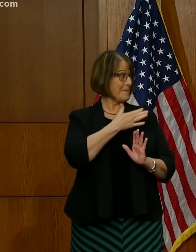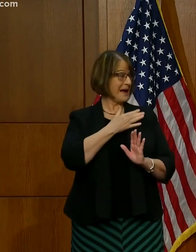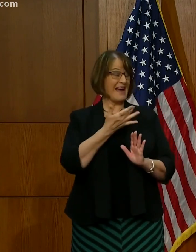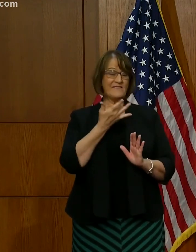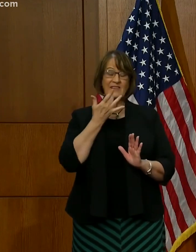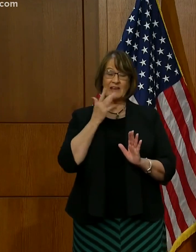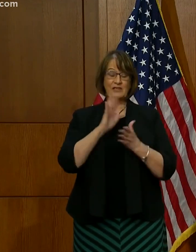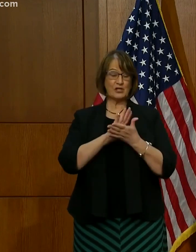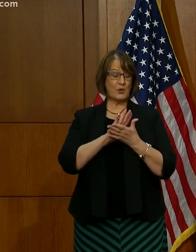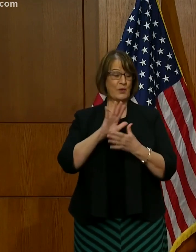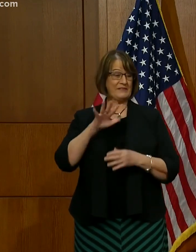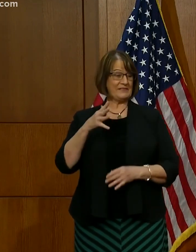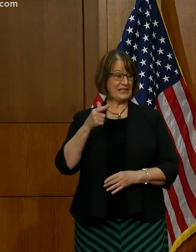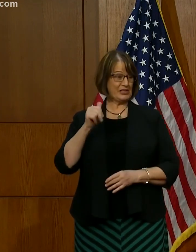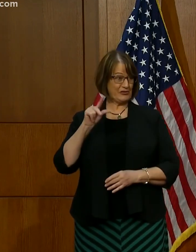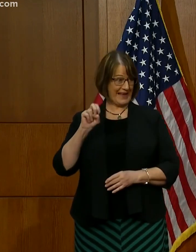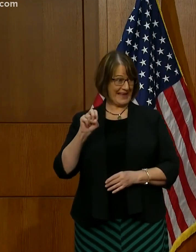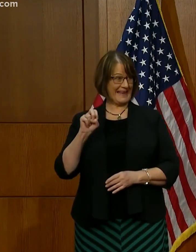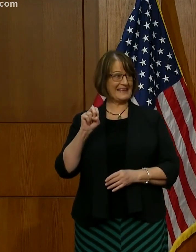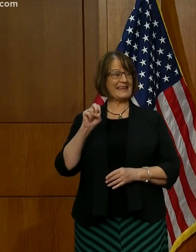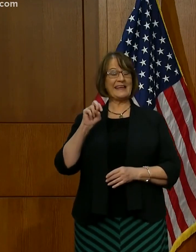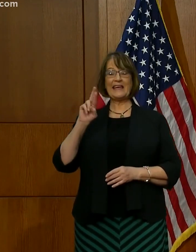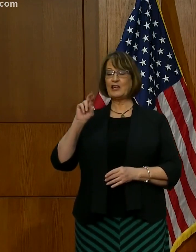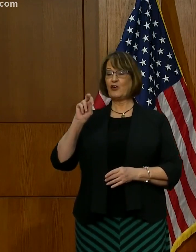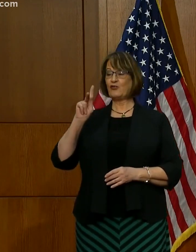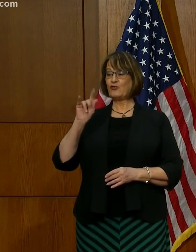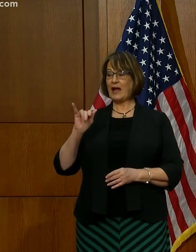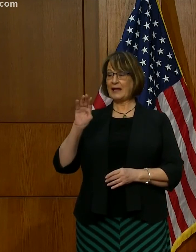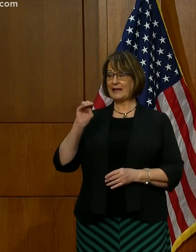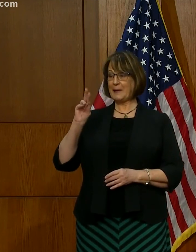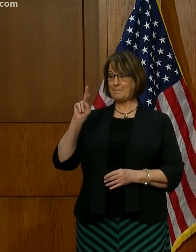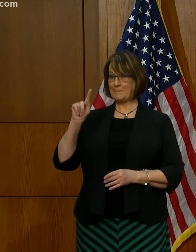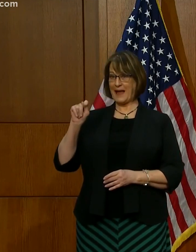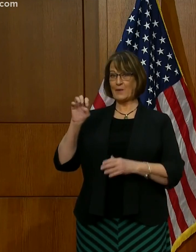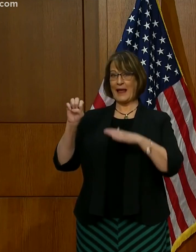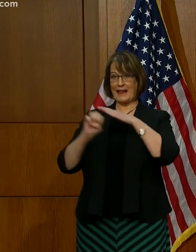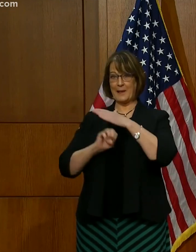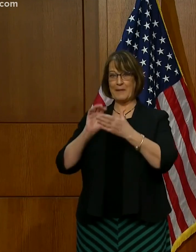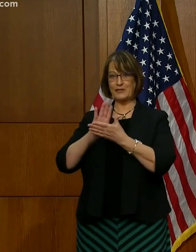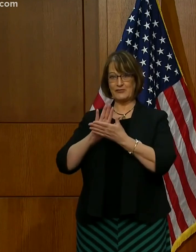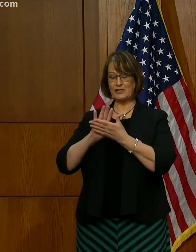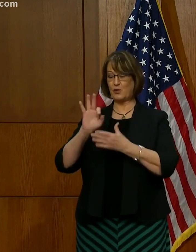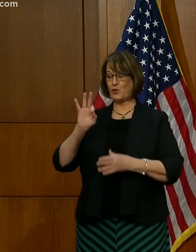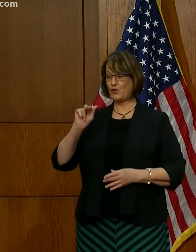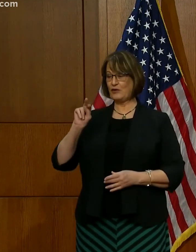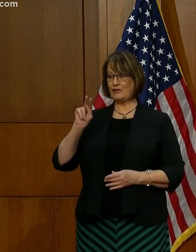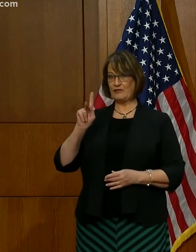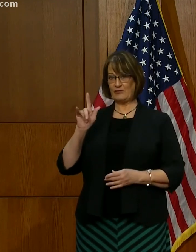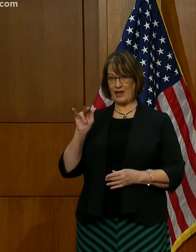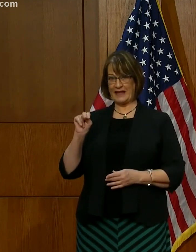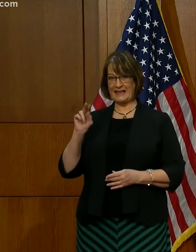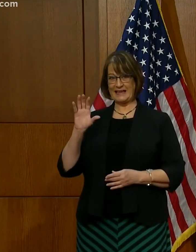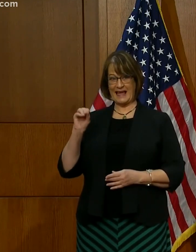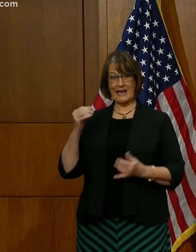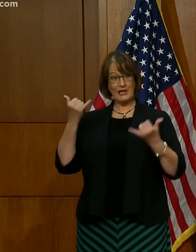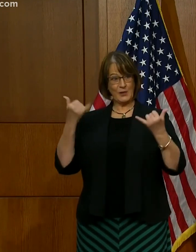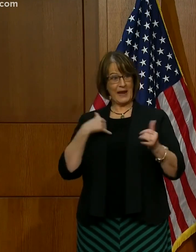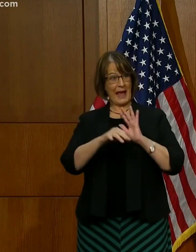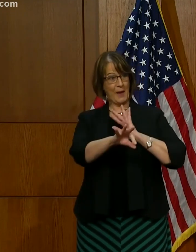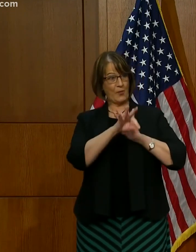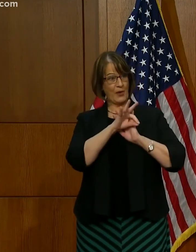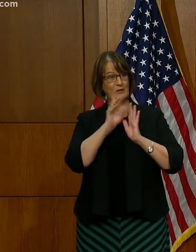at Rocky Mount Elementary School in Franklin County. Today, I'm appointing him to the State Board of